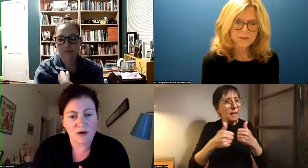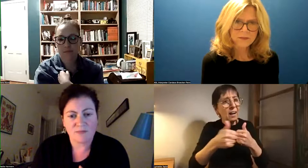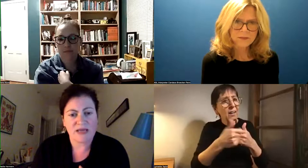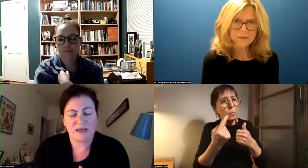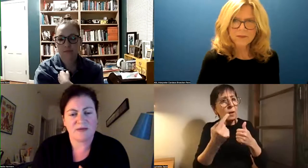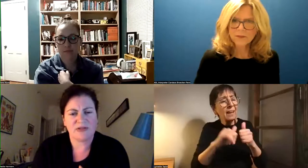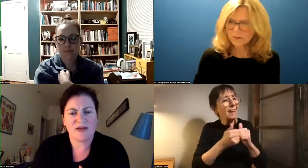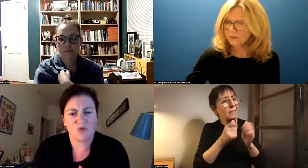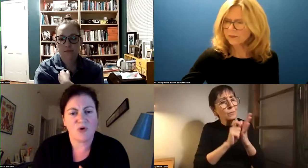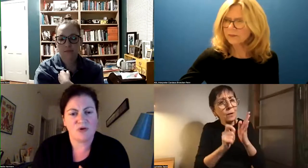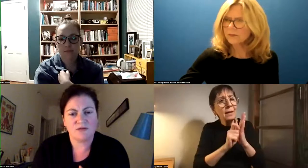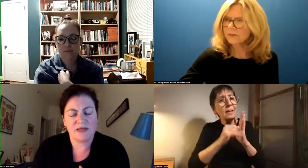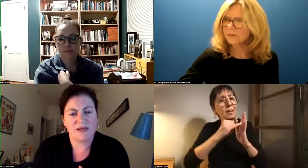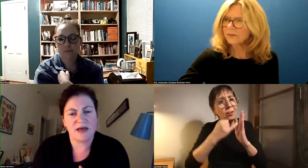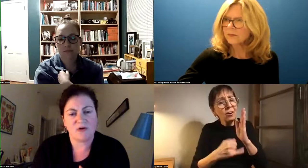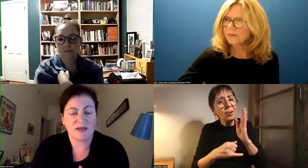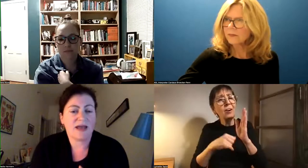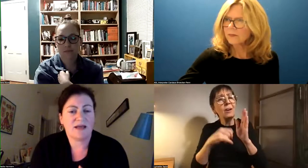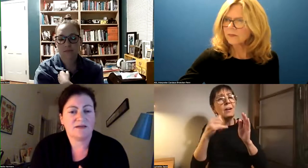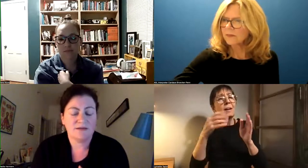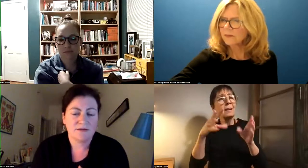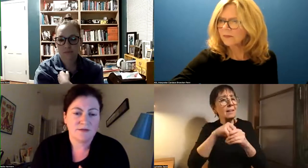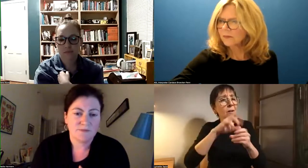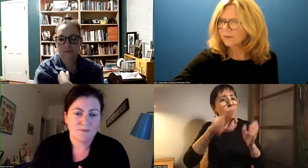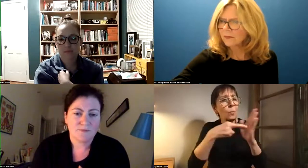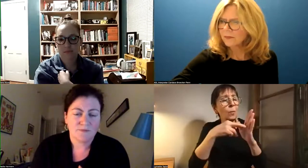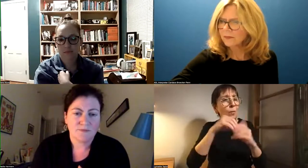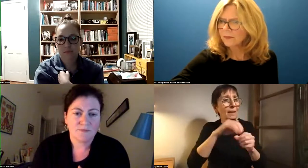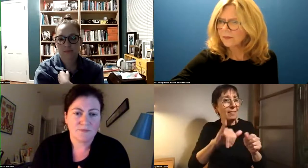or art making play a role in that, or can it?